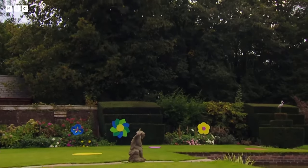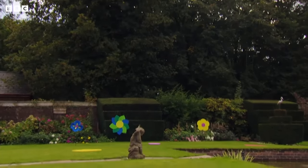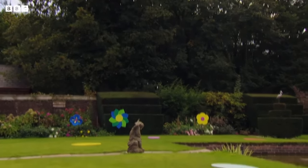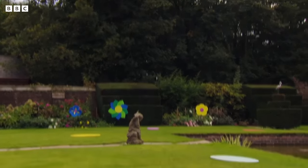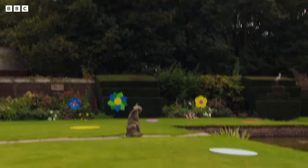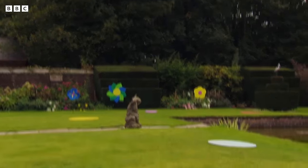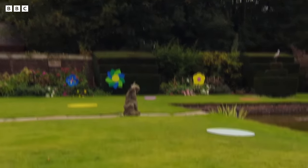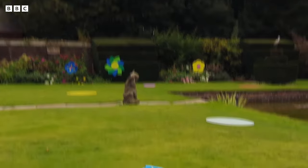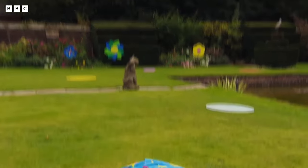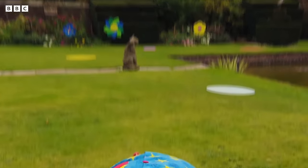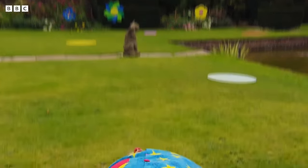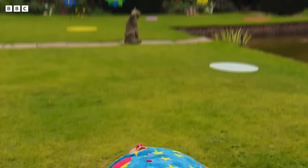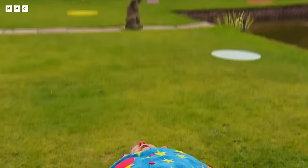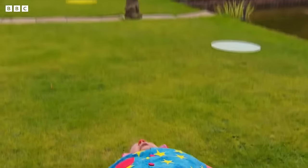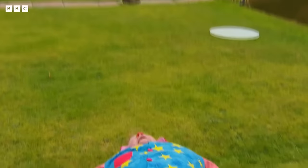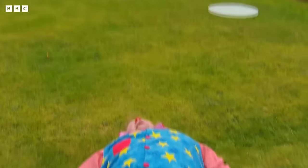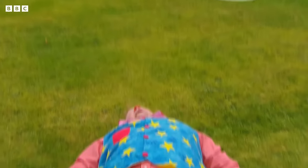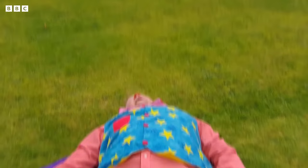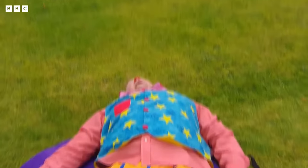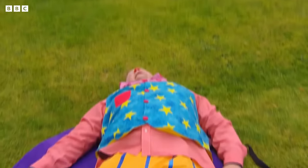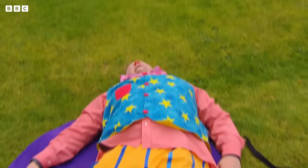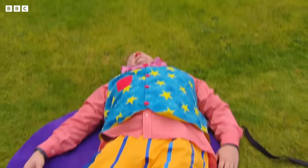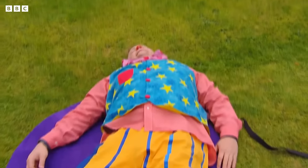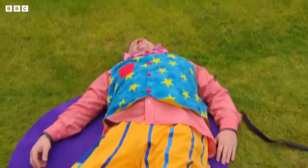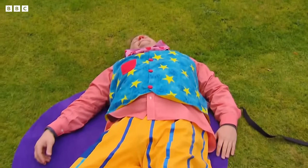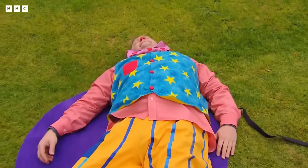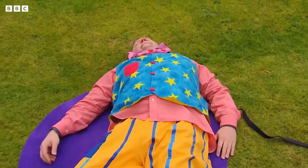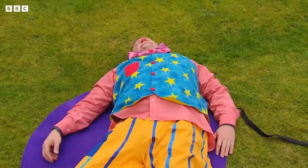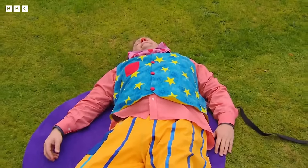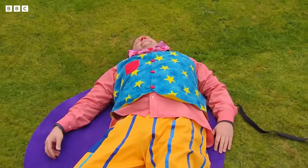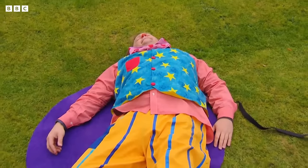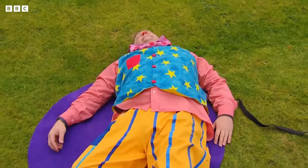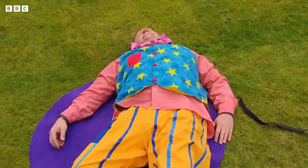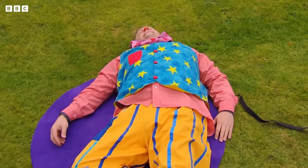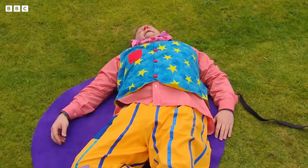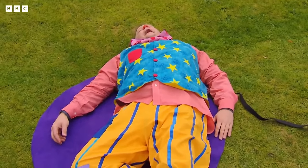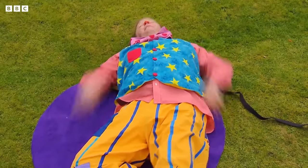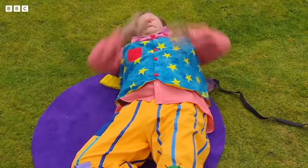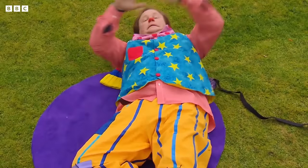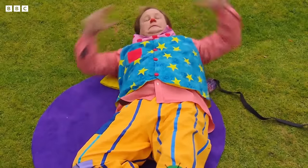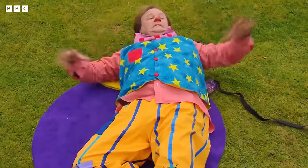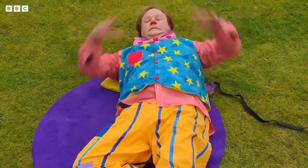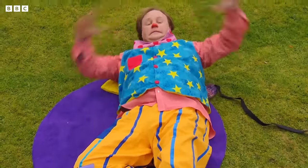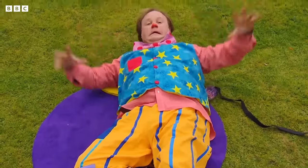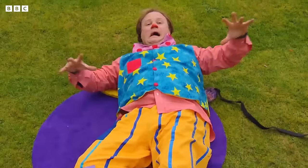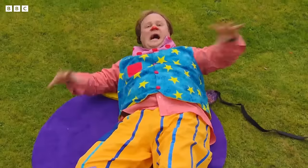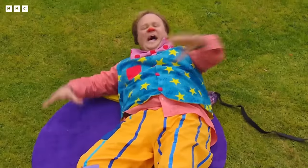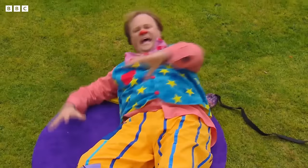Mr. Tumble? Mr. Tumble? Wake up, Mr. Tumble.